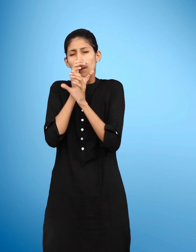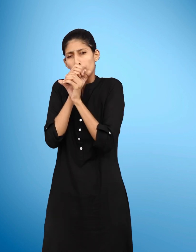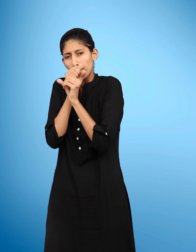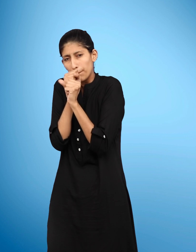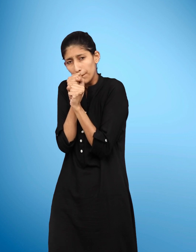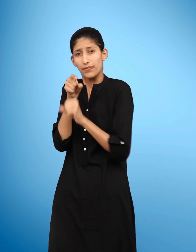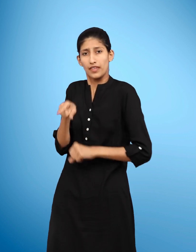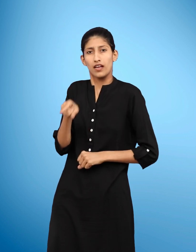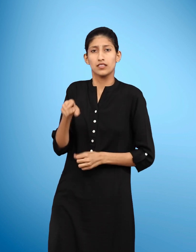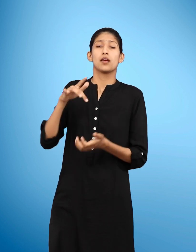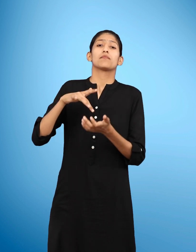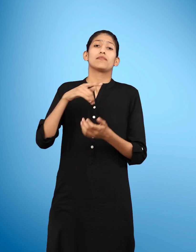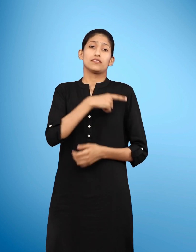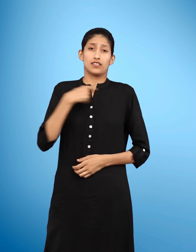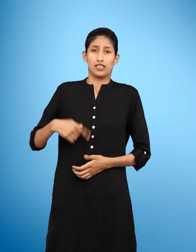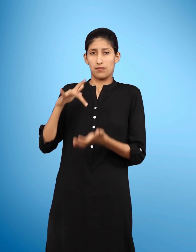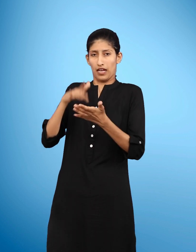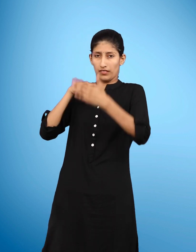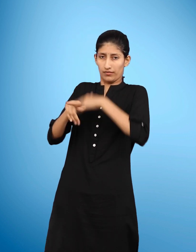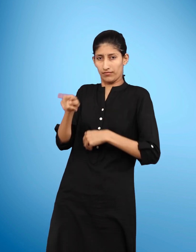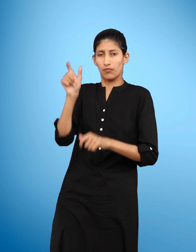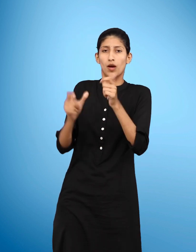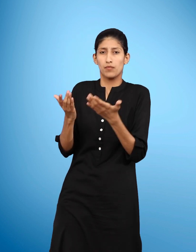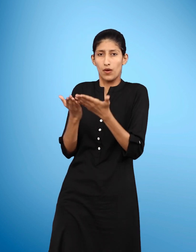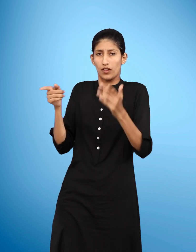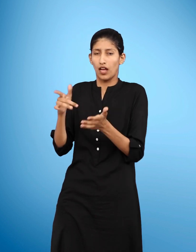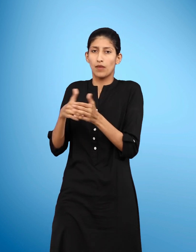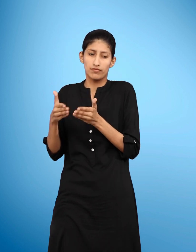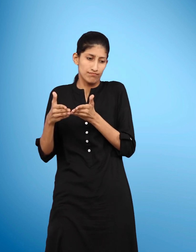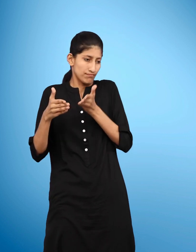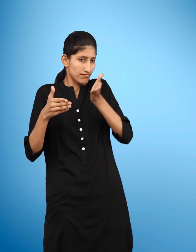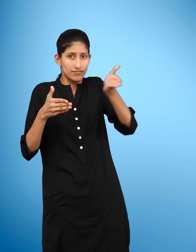Some people from China who went to distant lands on foot,